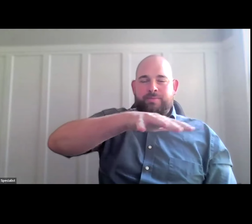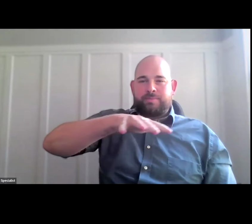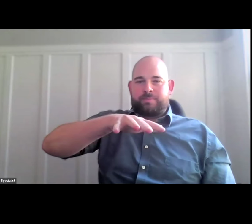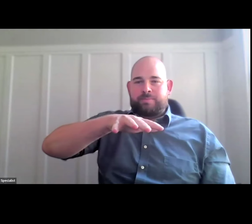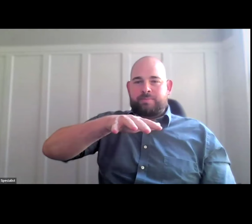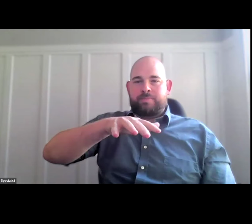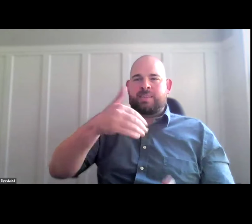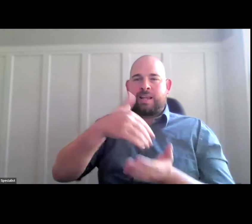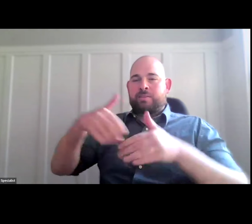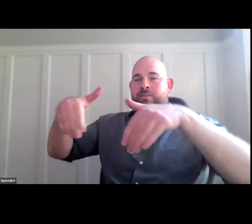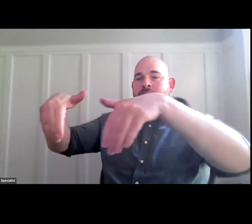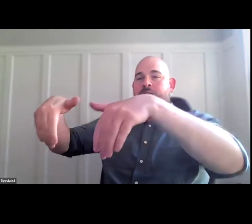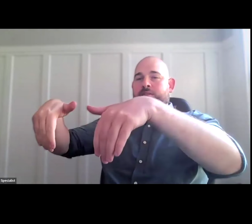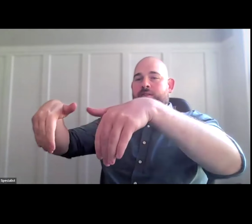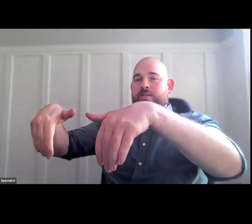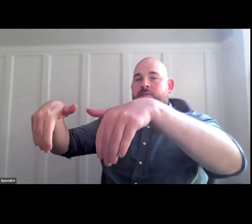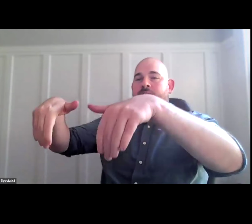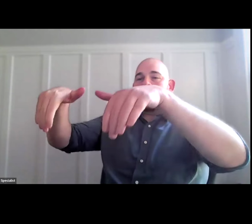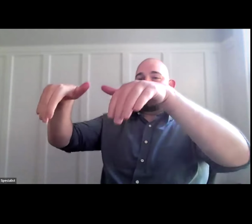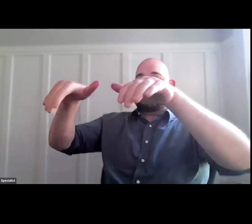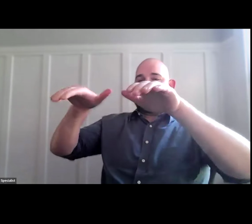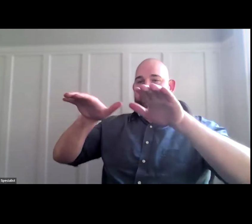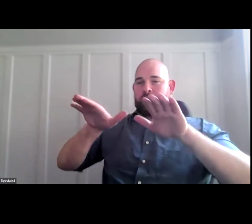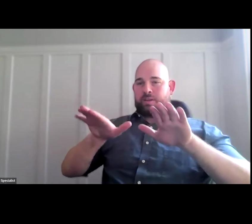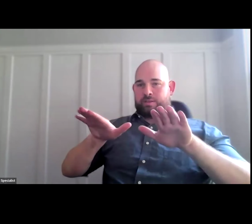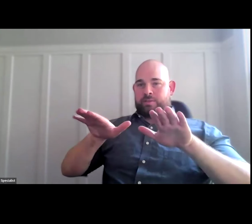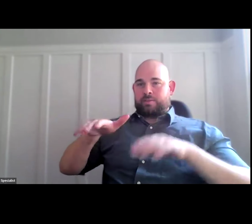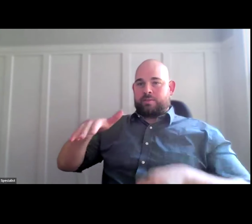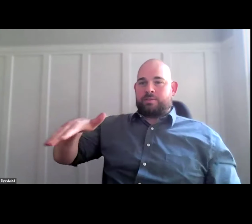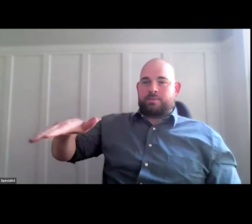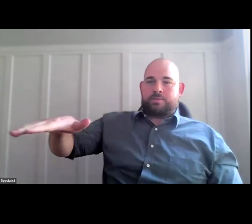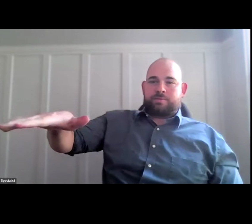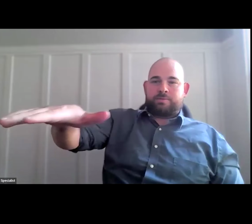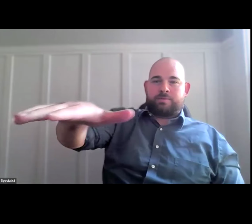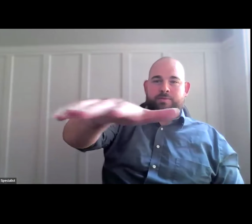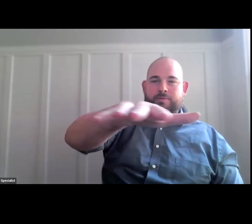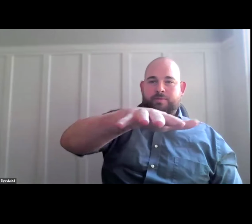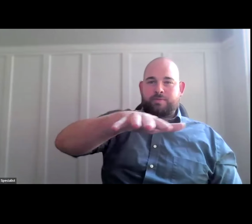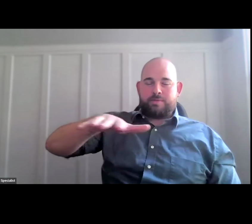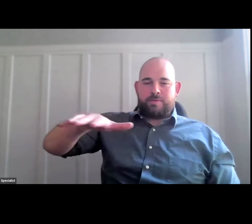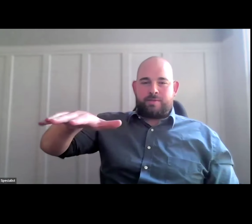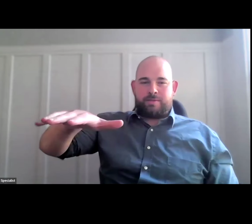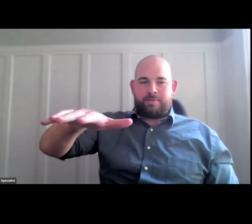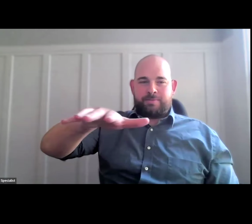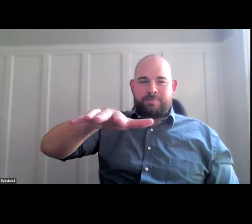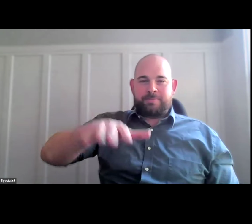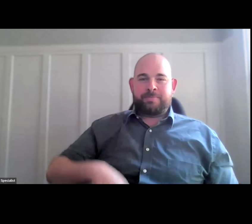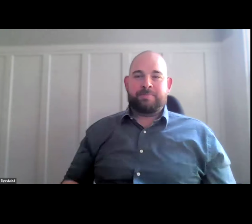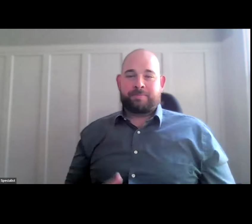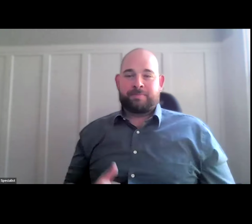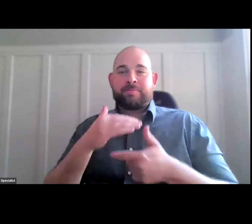Right? So grave and yard, there's 2 different ideas here. So we're doing the same thing in ASL grave, yard.